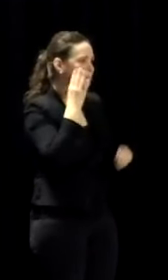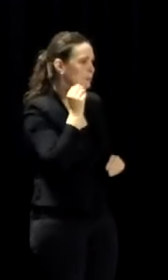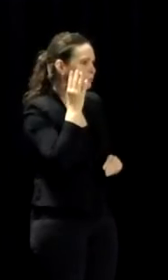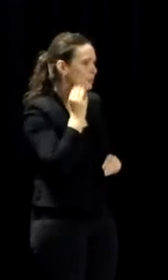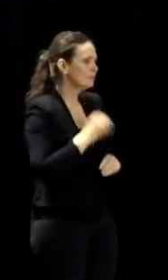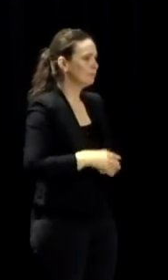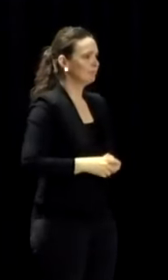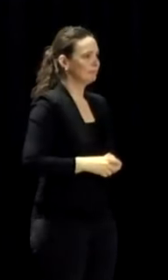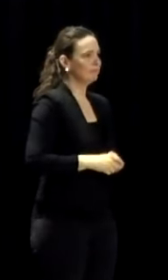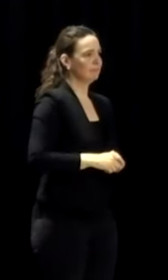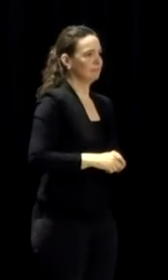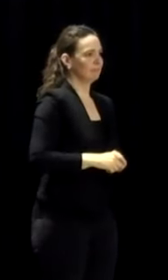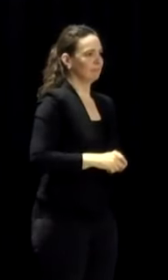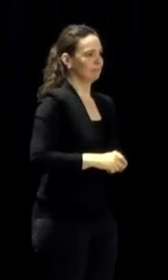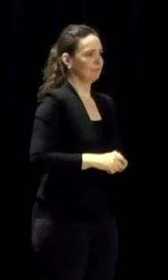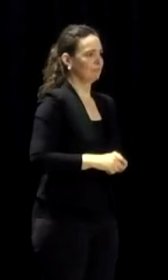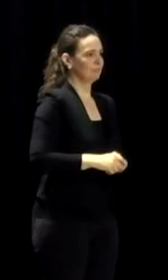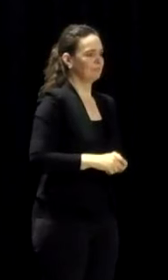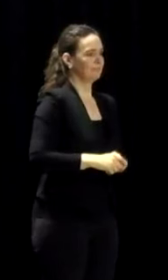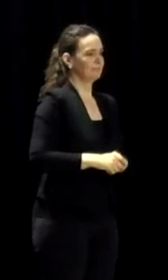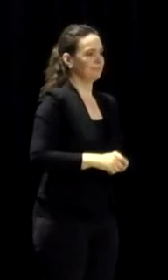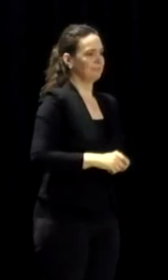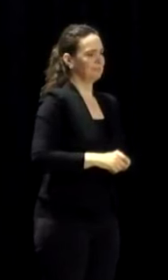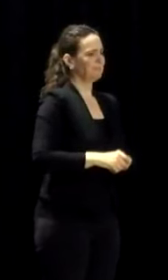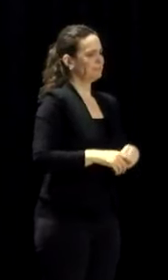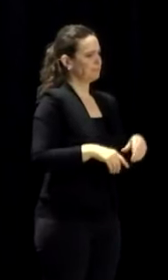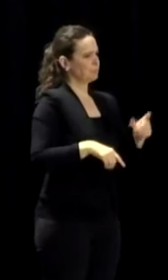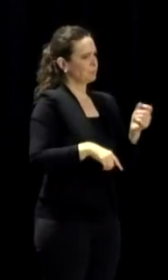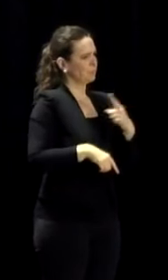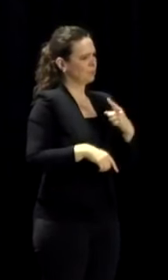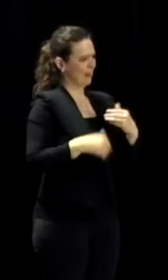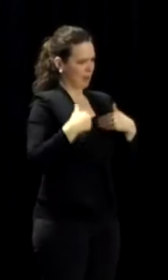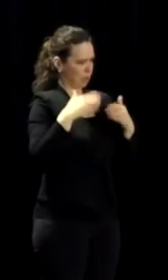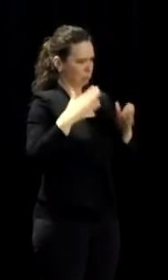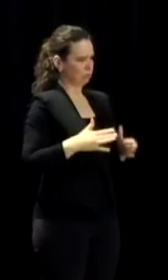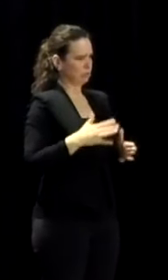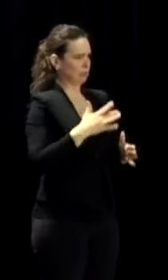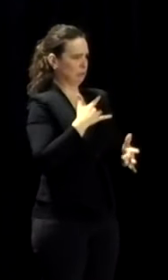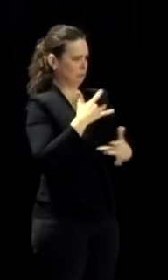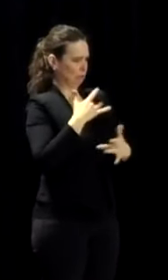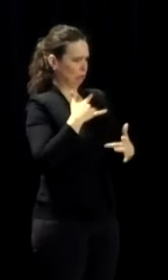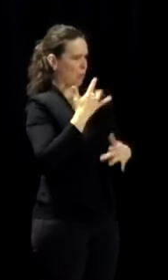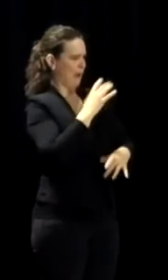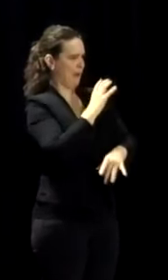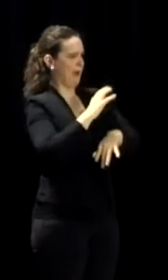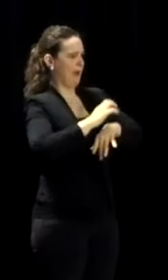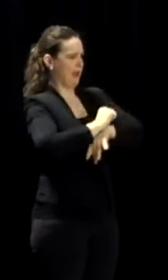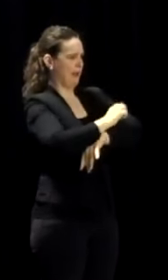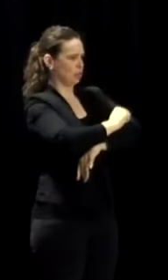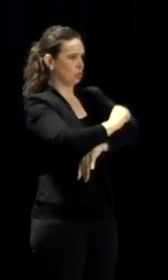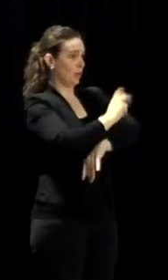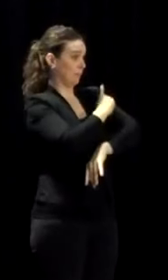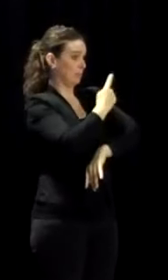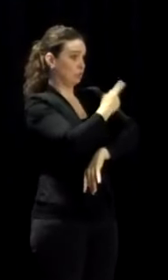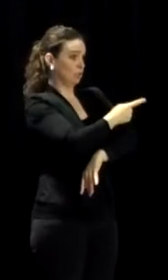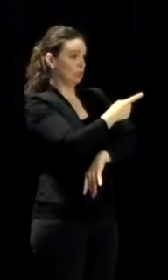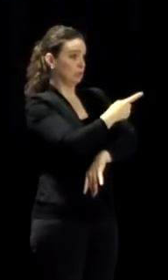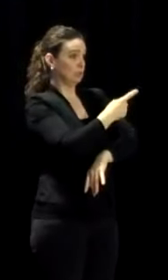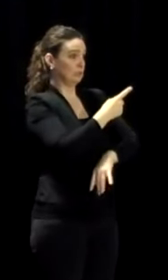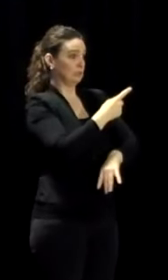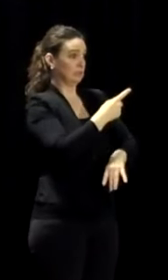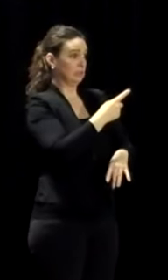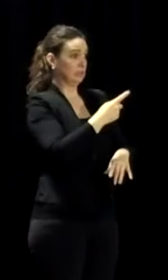patient kind of call from upstate saying that they're all using the same door no matter what they're going in for, and she was concerned because their immune